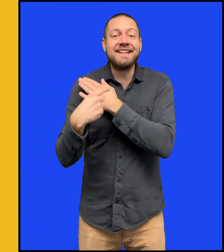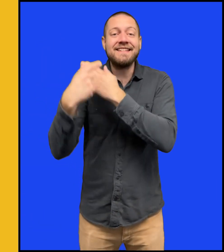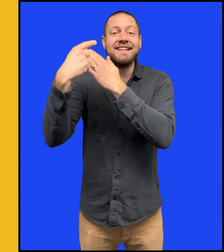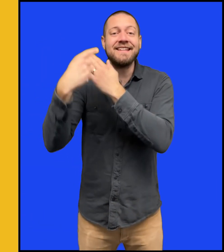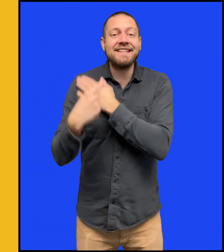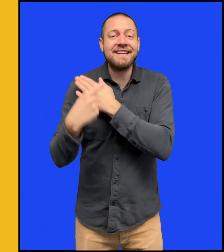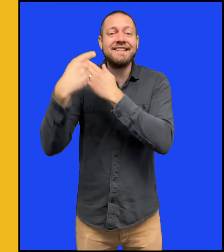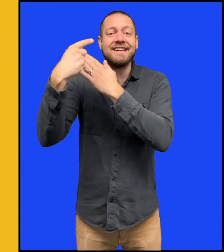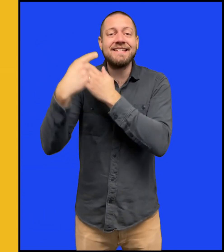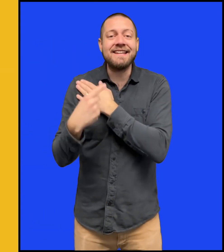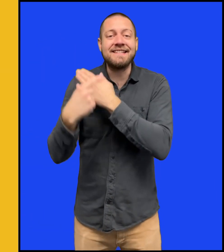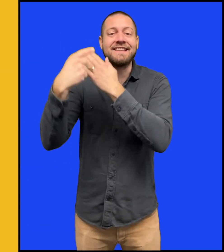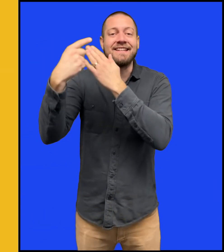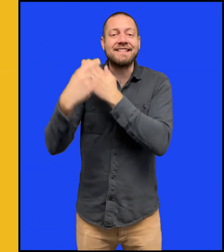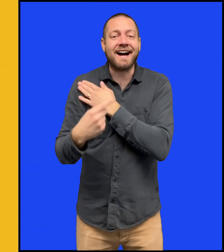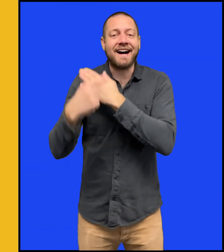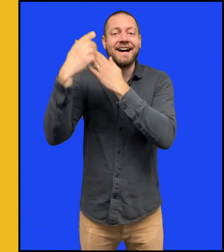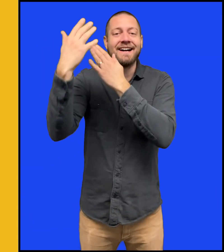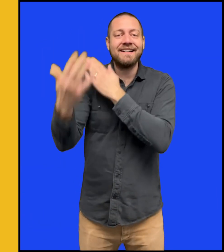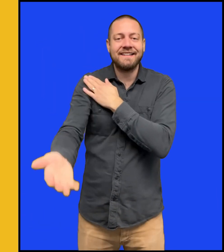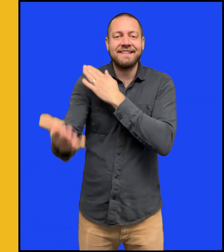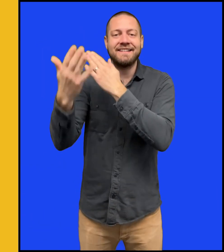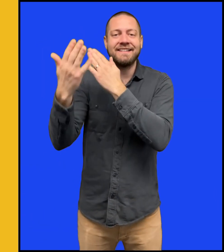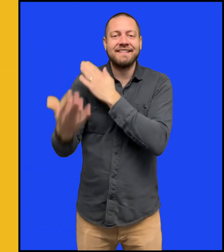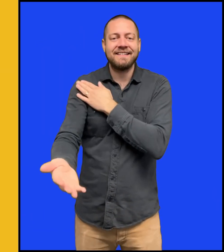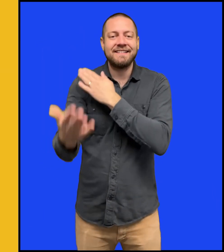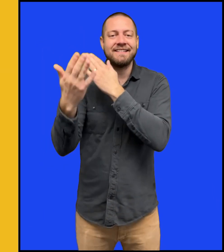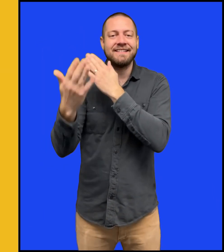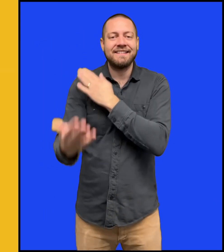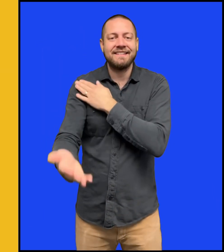Say tiki, tiki, tiki, tiki, ti, ti, ta.